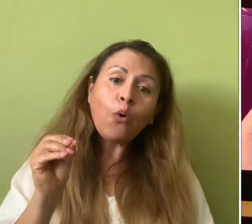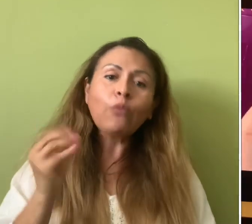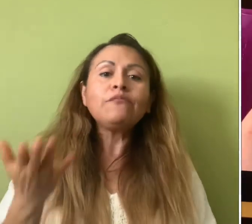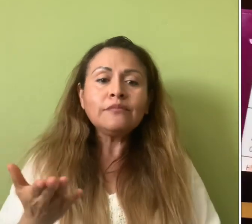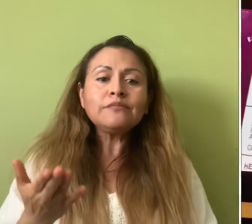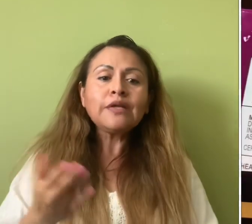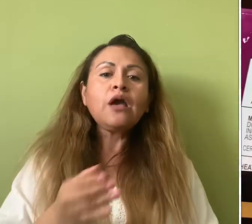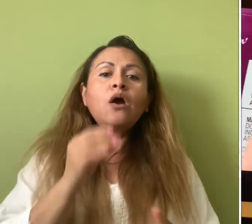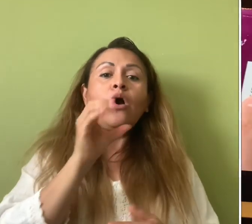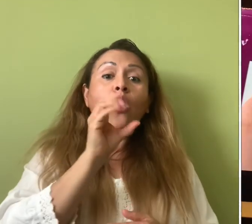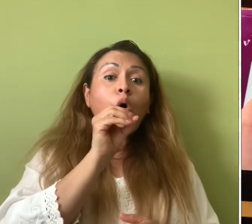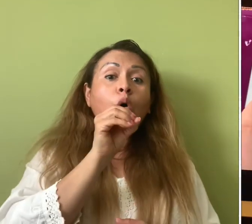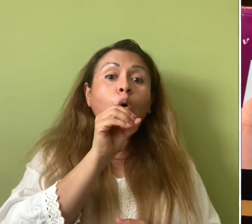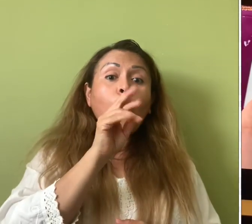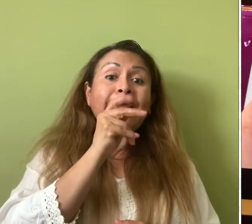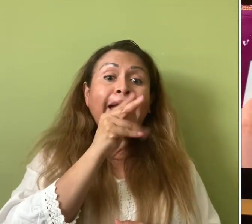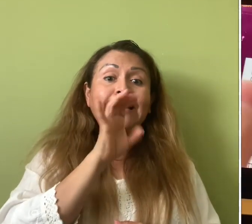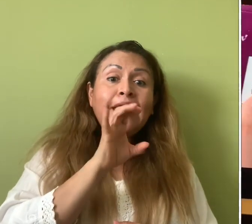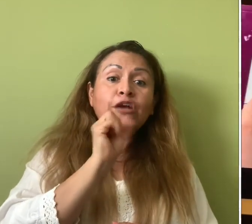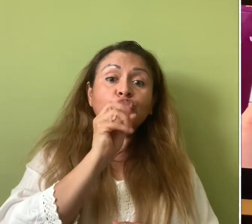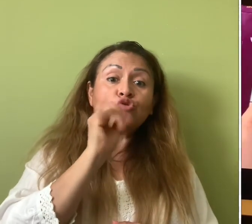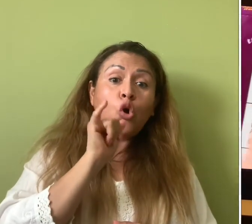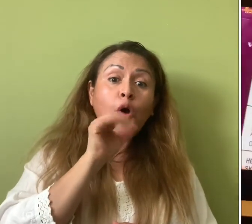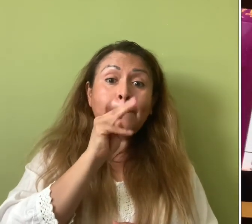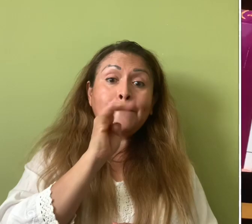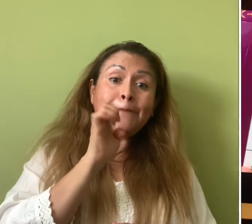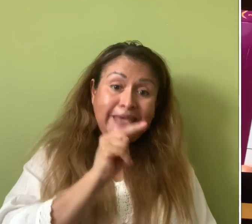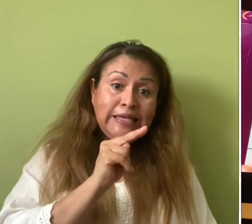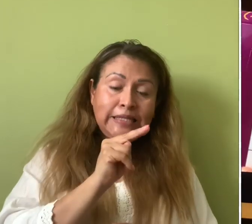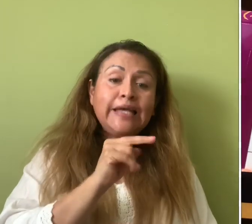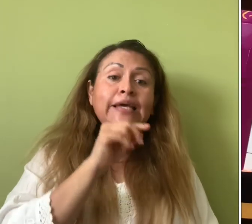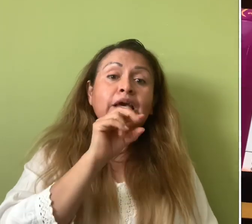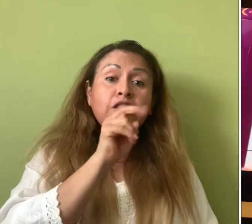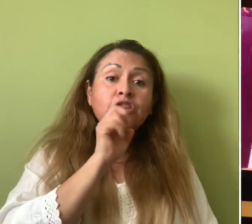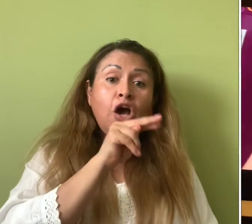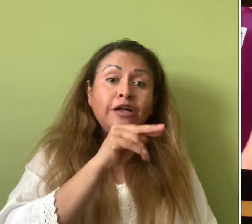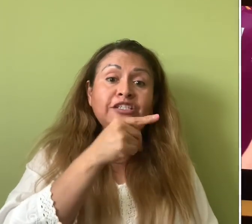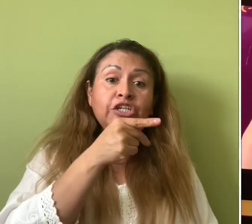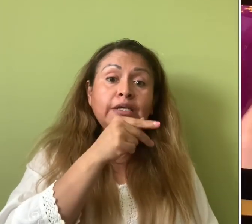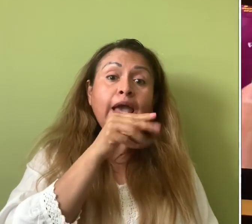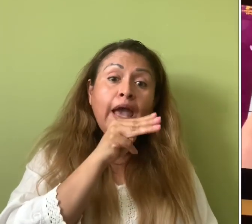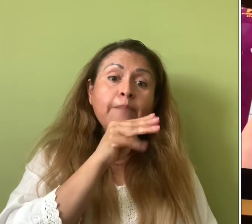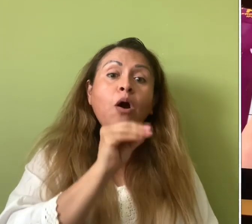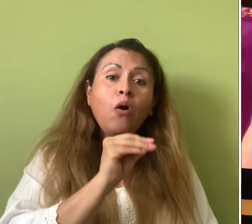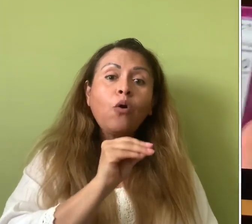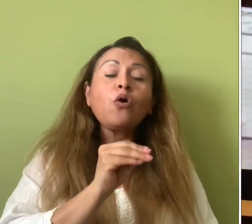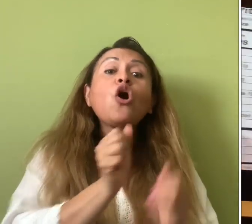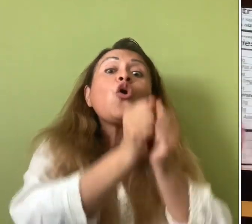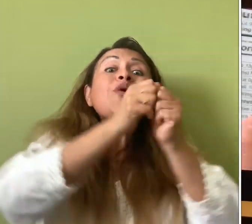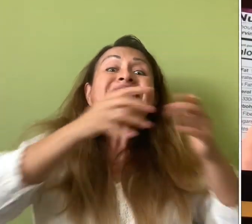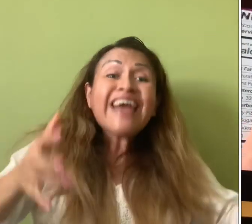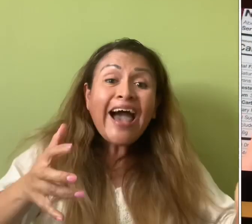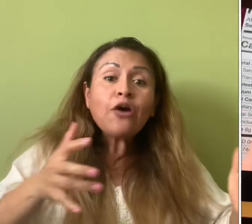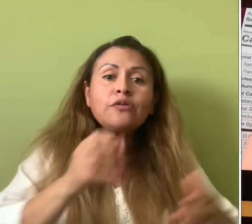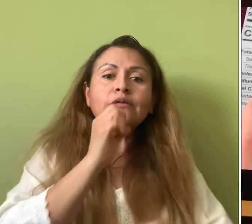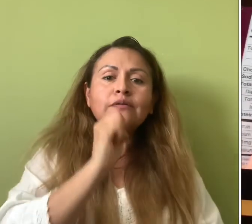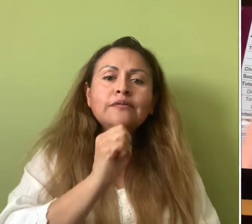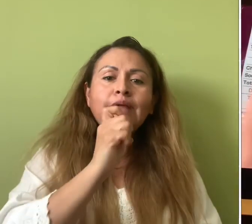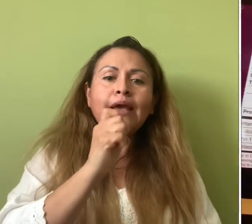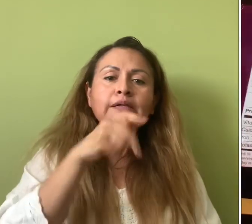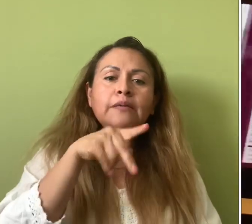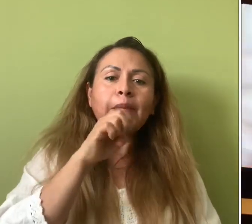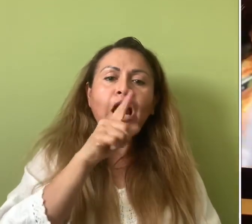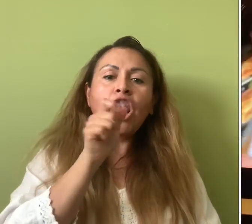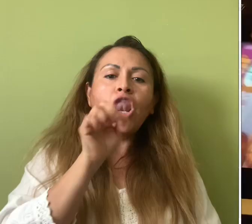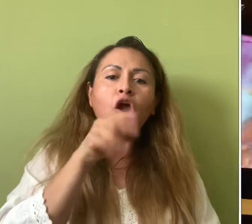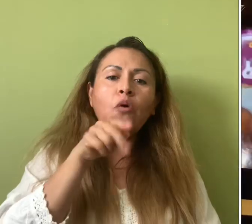organic soybean oil. So even though it's organic, it means it's non-GMO. It's not expeller pressed. Carb count is sky high. So